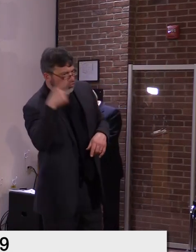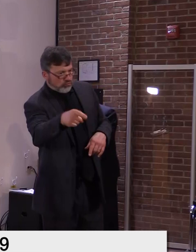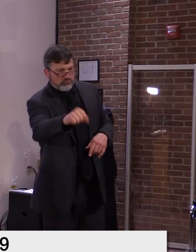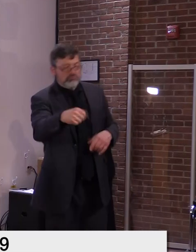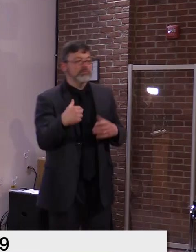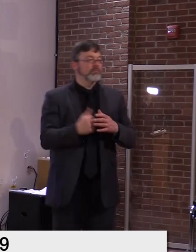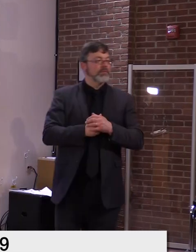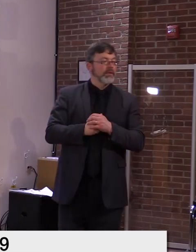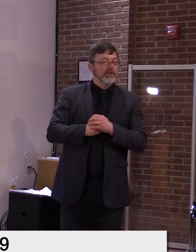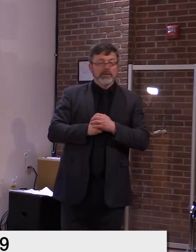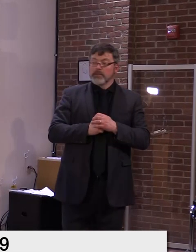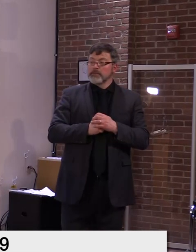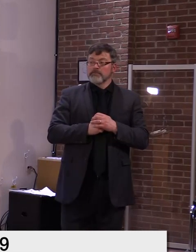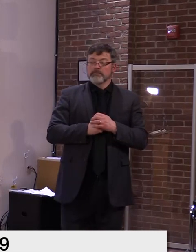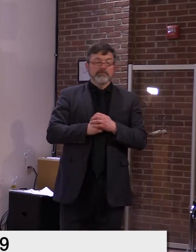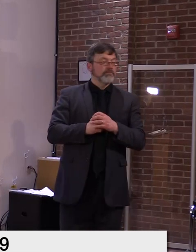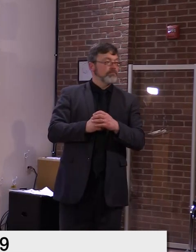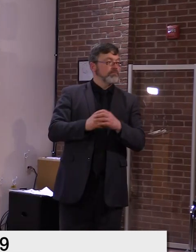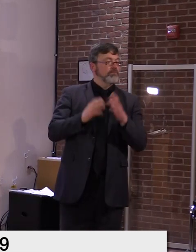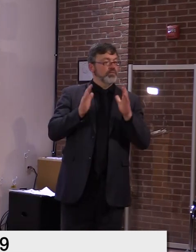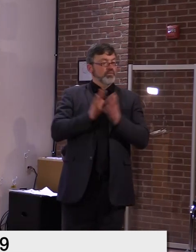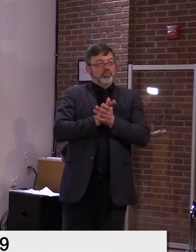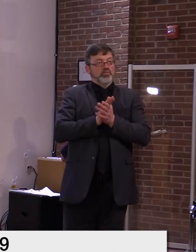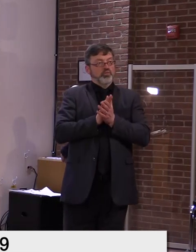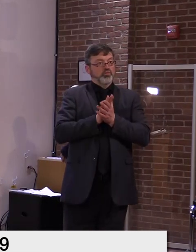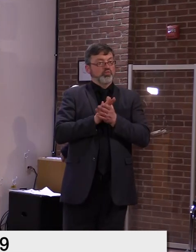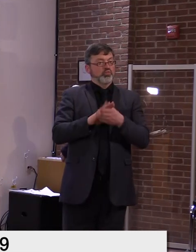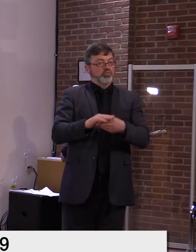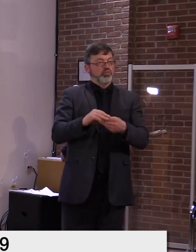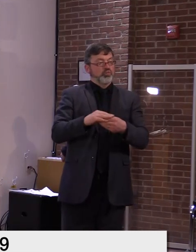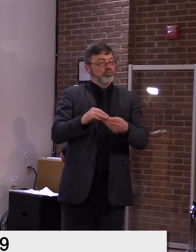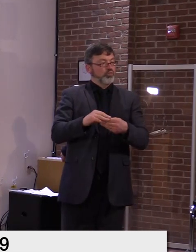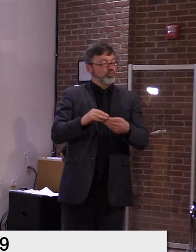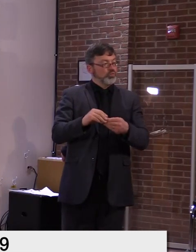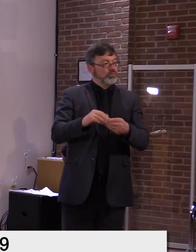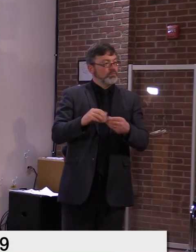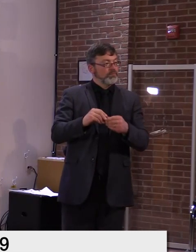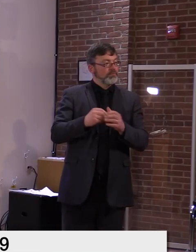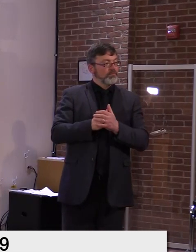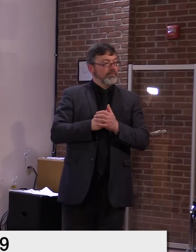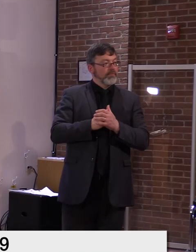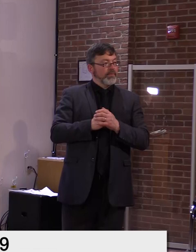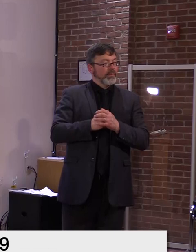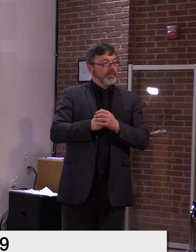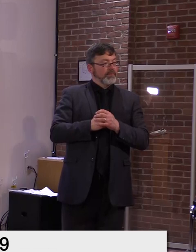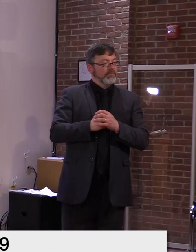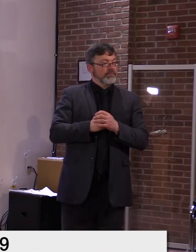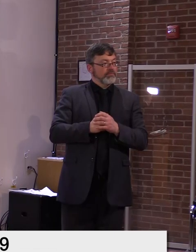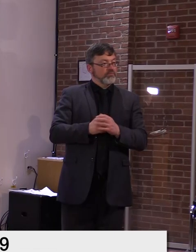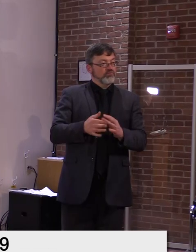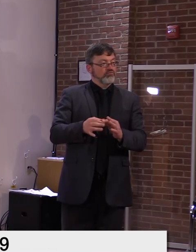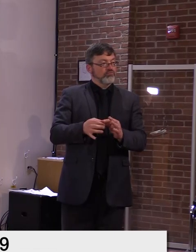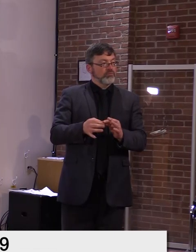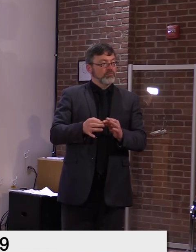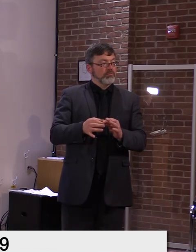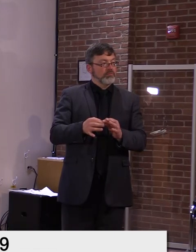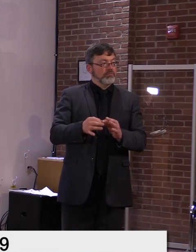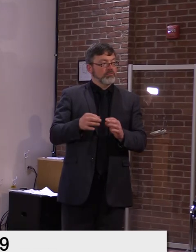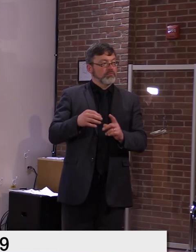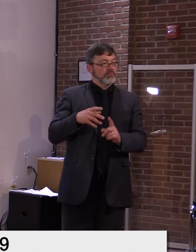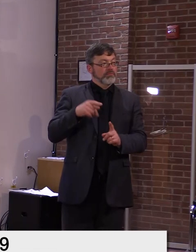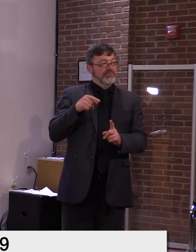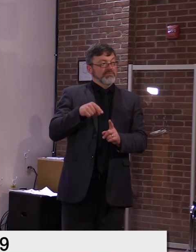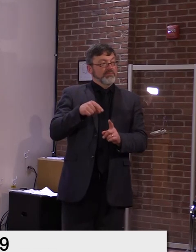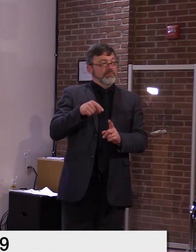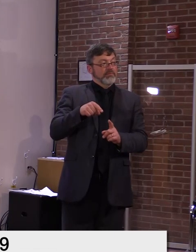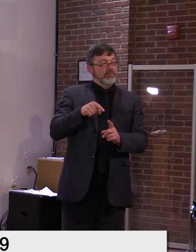Thanks. So will schools be releasing this information to students and families about all the summer programming